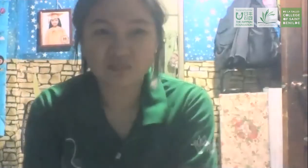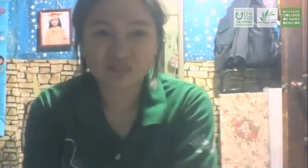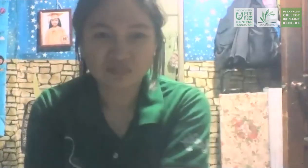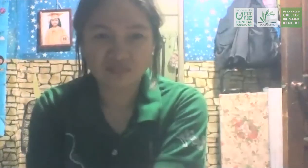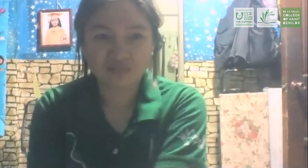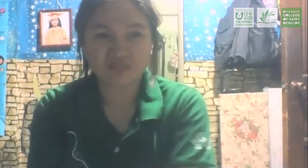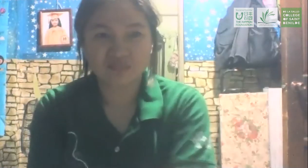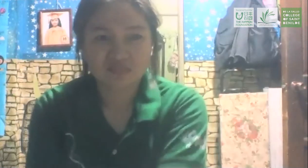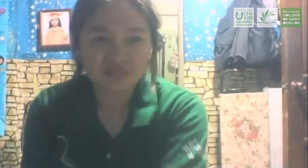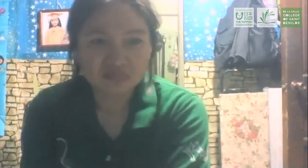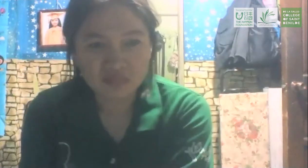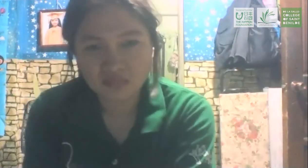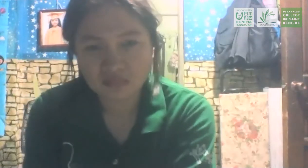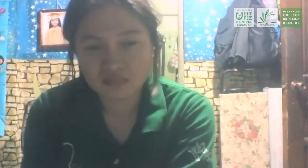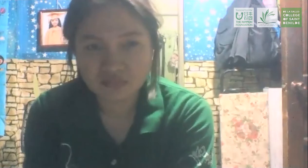thing. Don't worry about the internet.